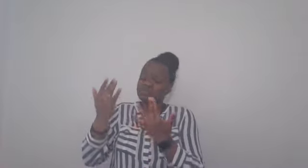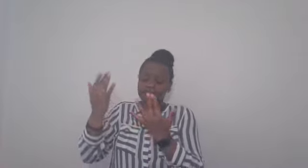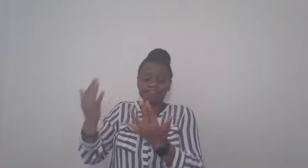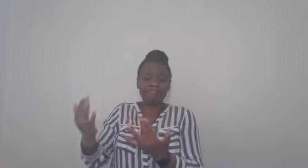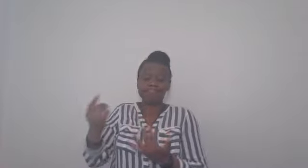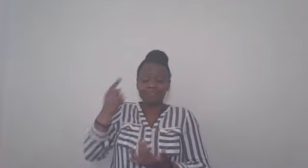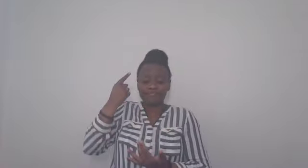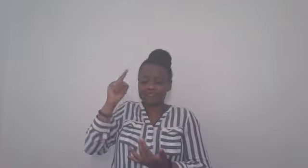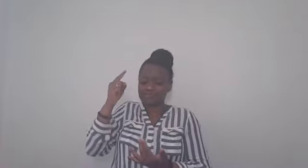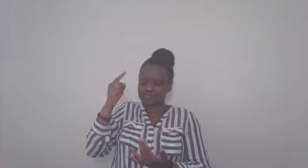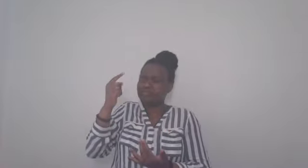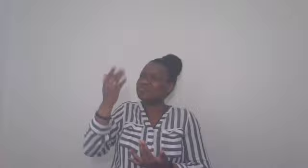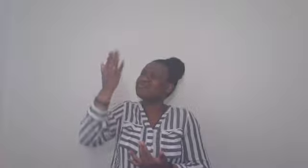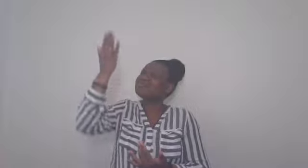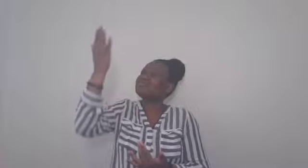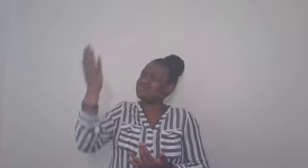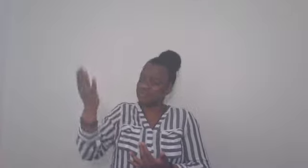Our soul waits for the Lord,